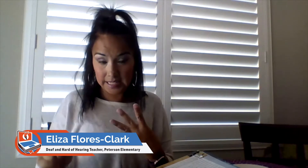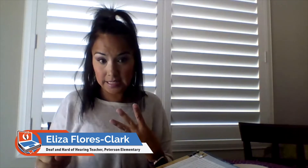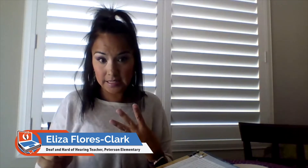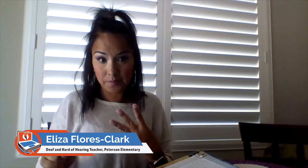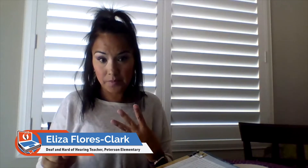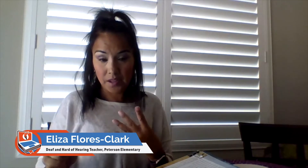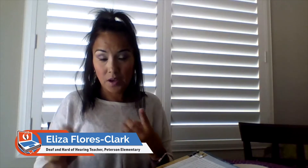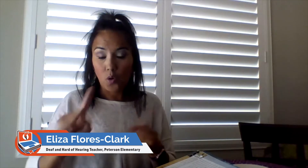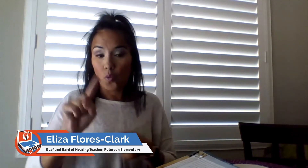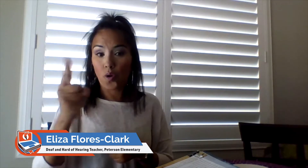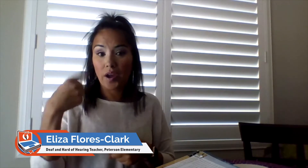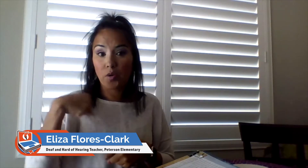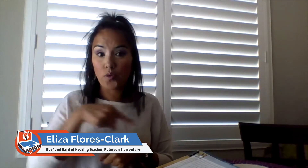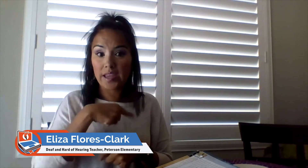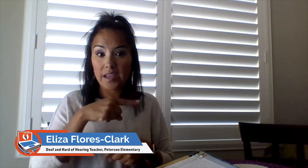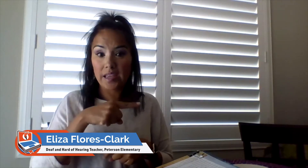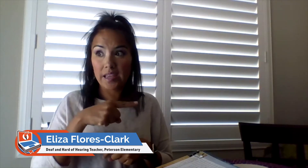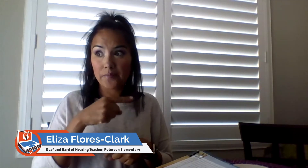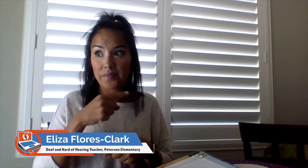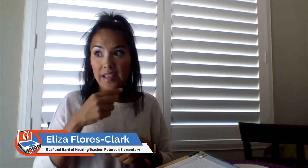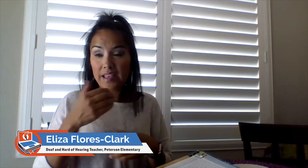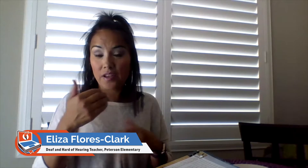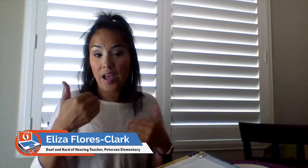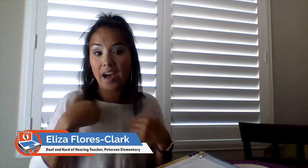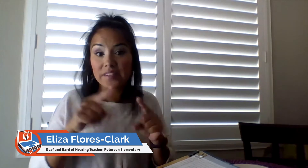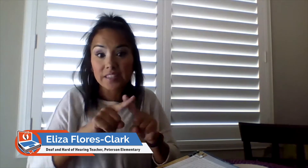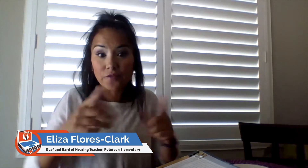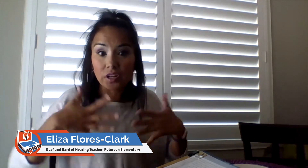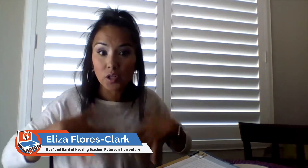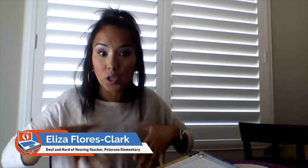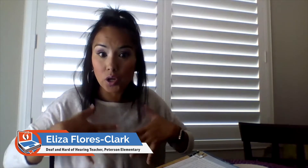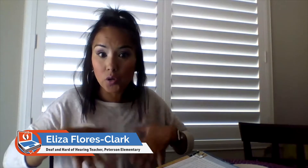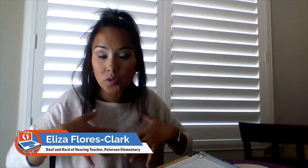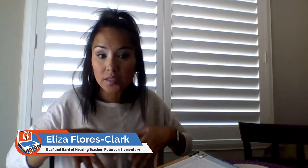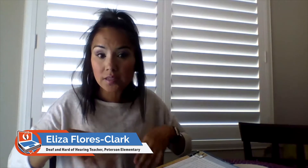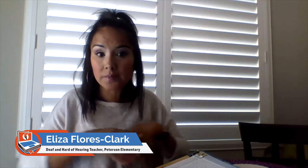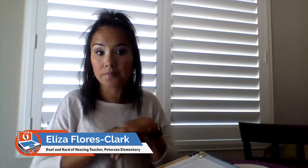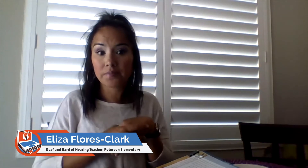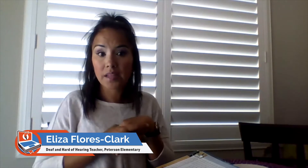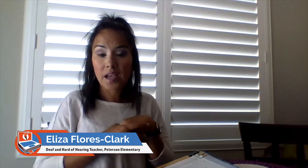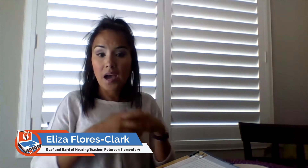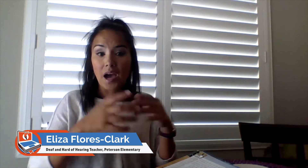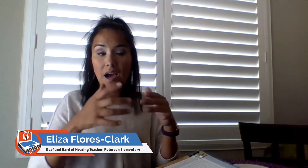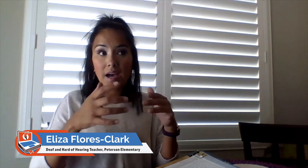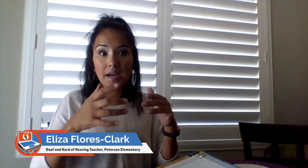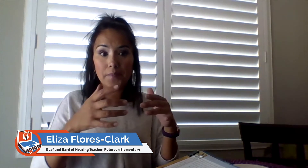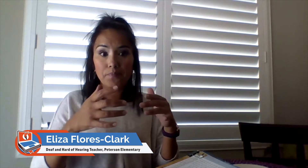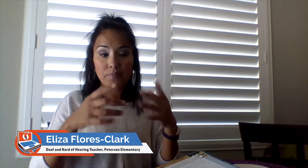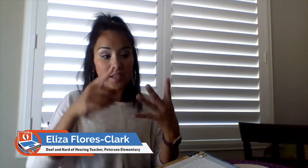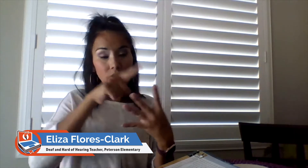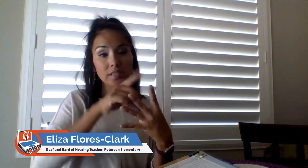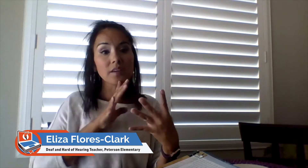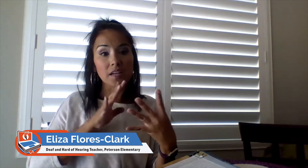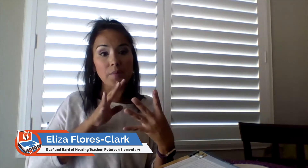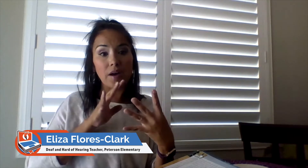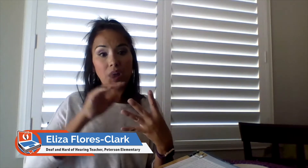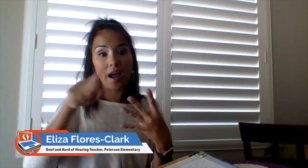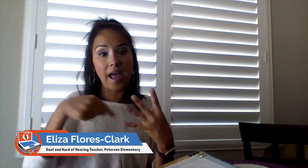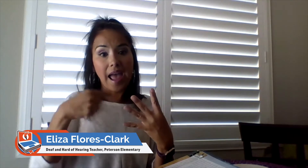seasons where we have different clothes. So let's talk about